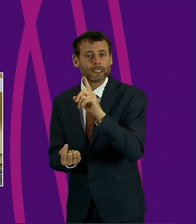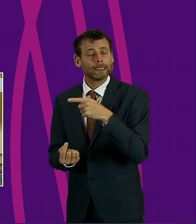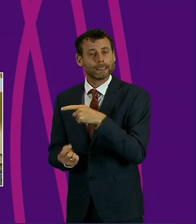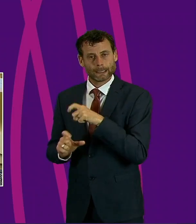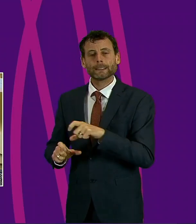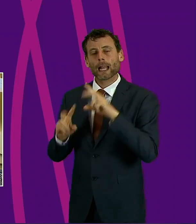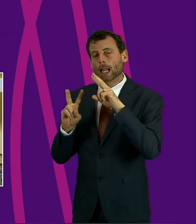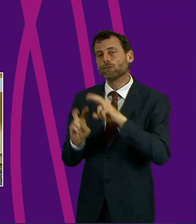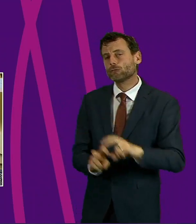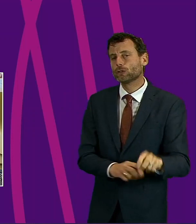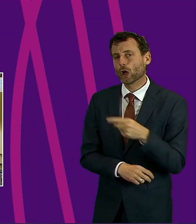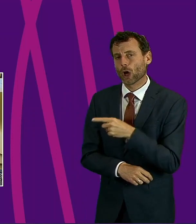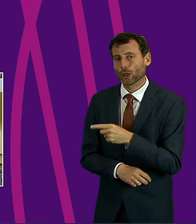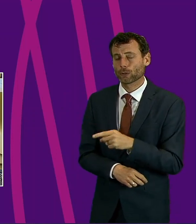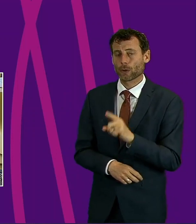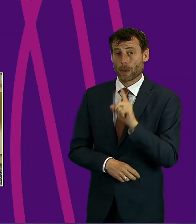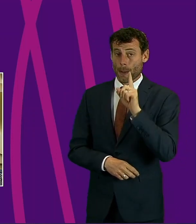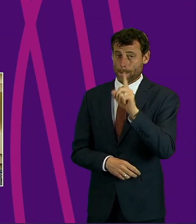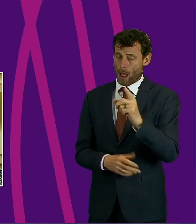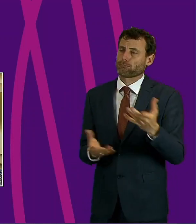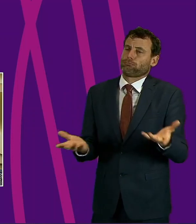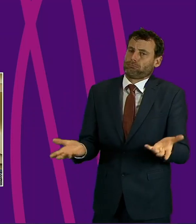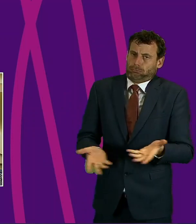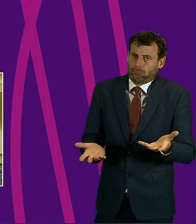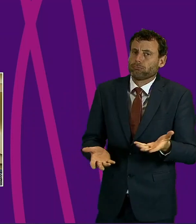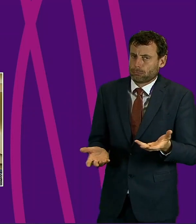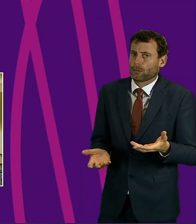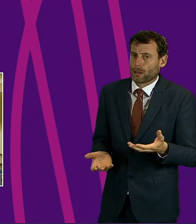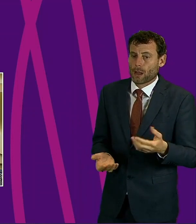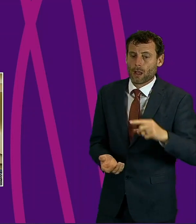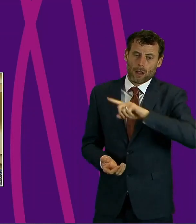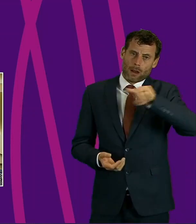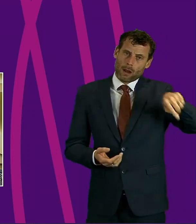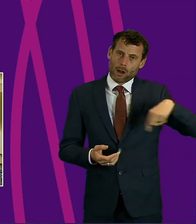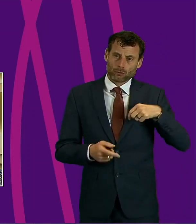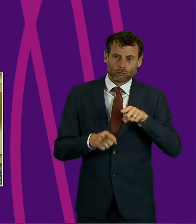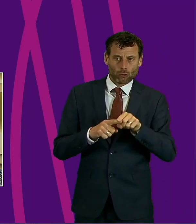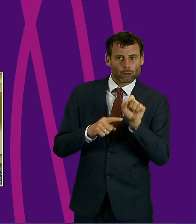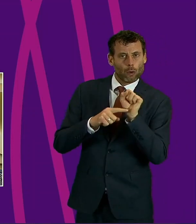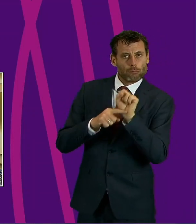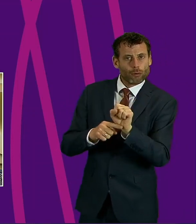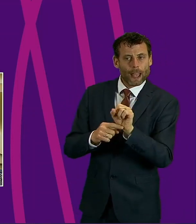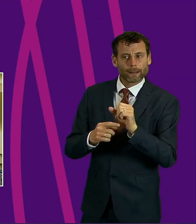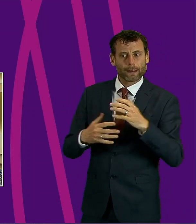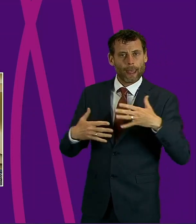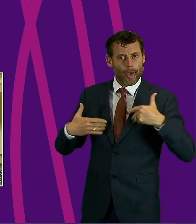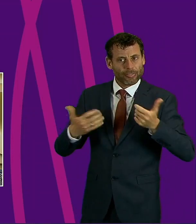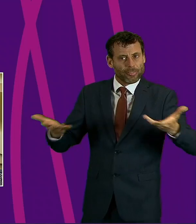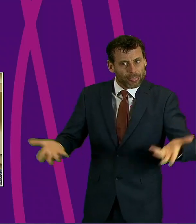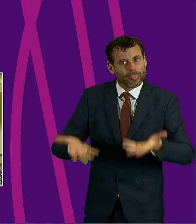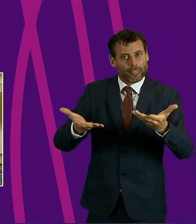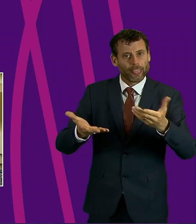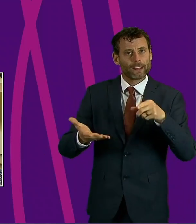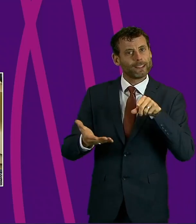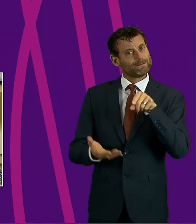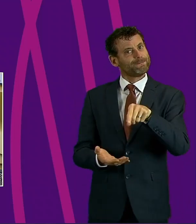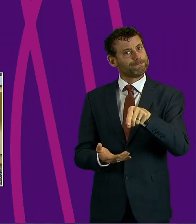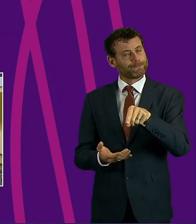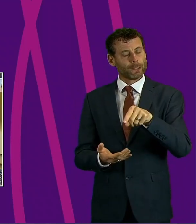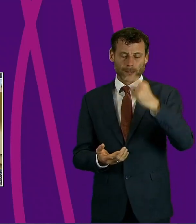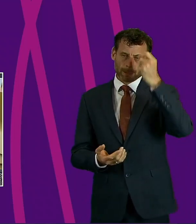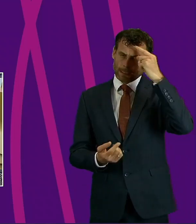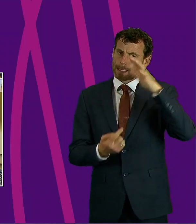I have little doubt at this stage that it will add to that understanding of the need to prioritise healthy weight and